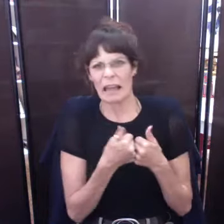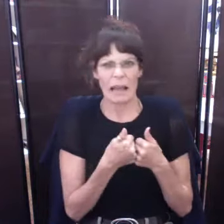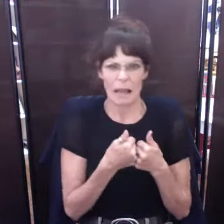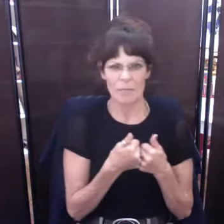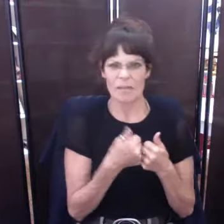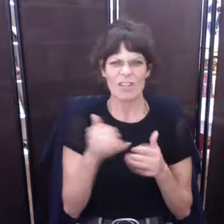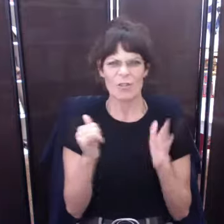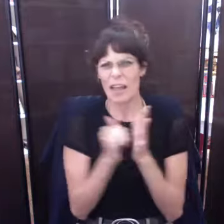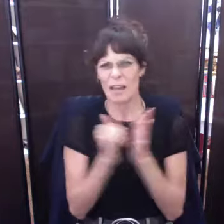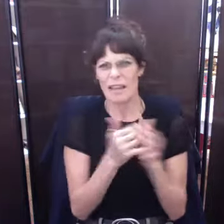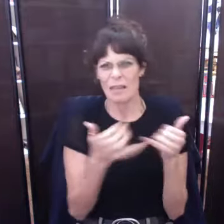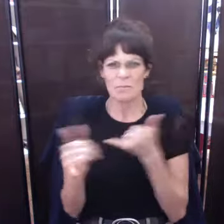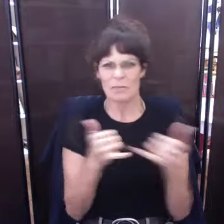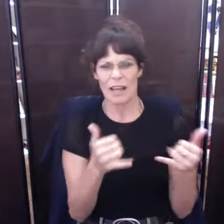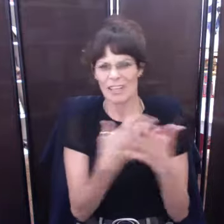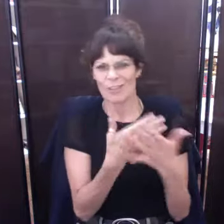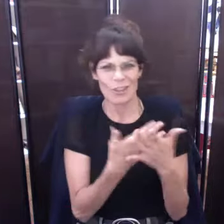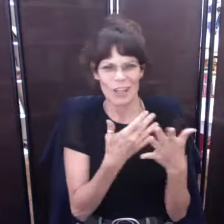that game and I love cards, but I refuse.